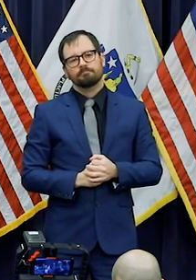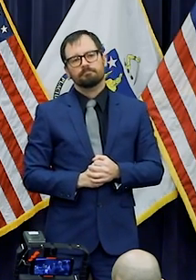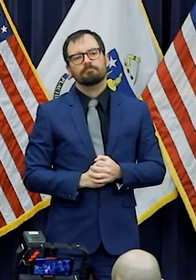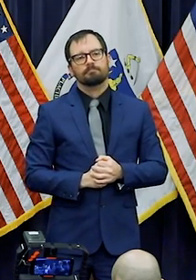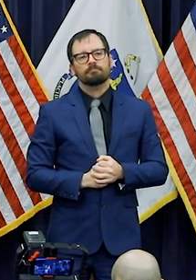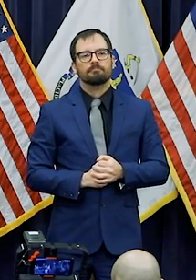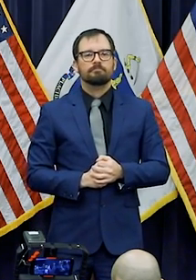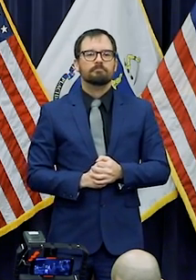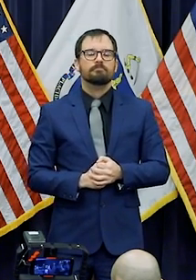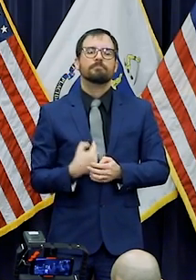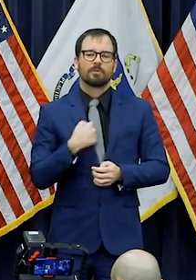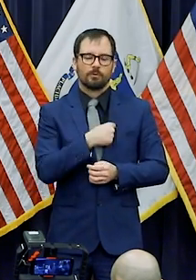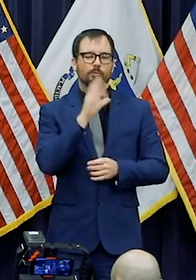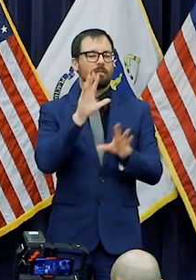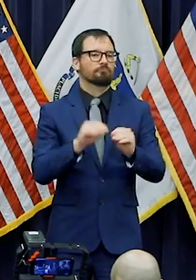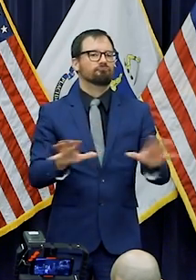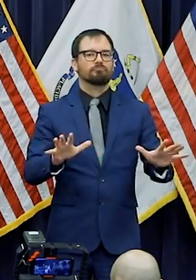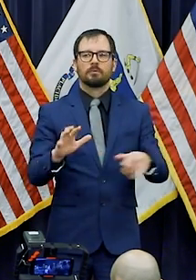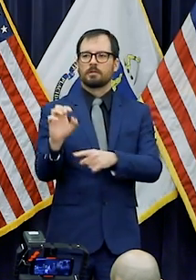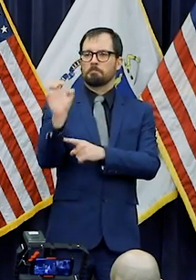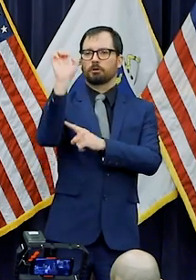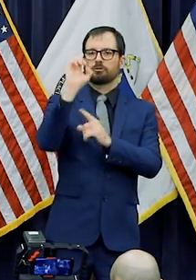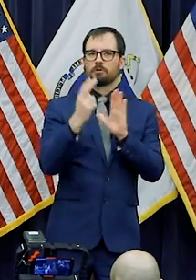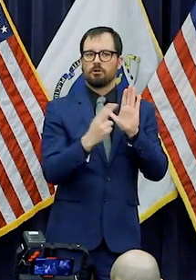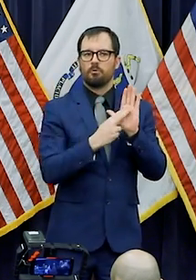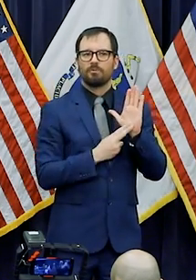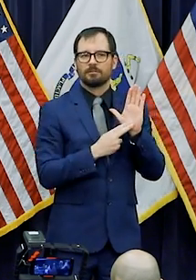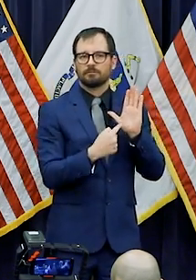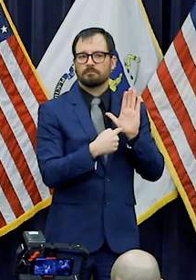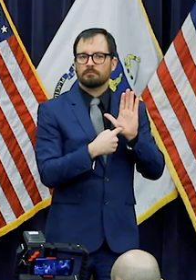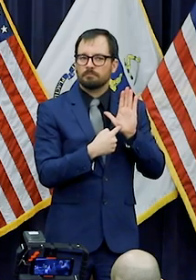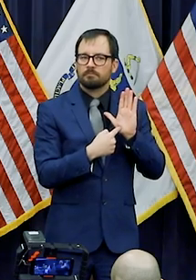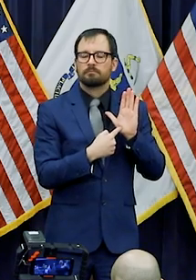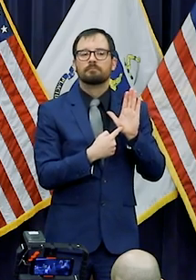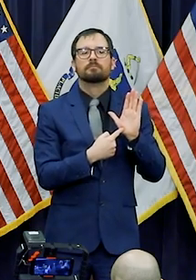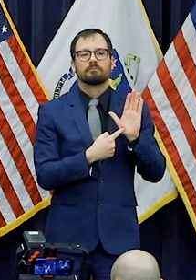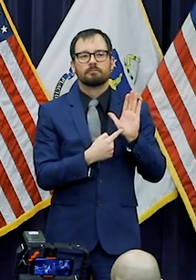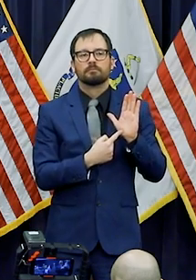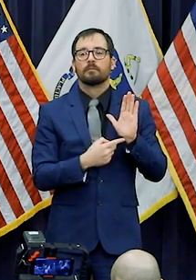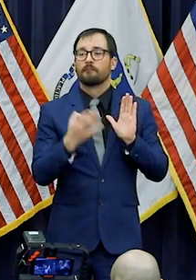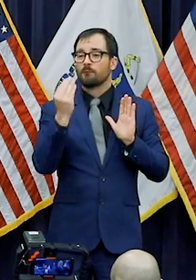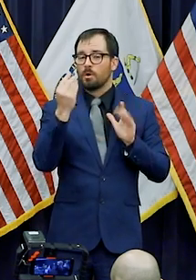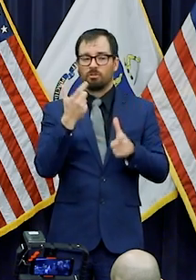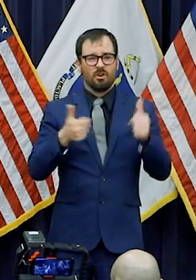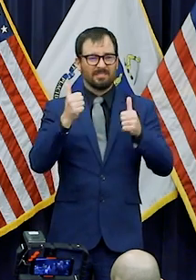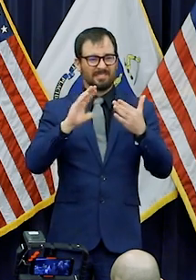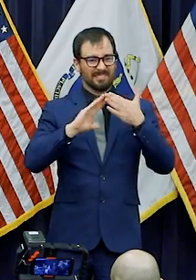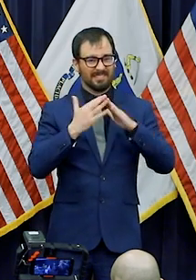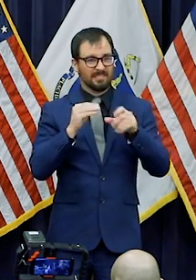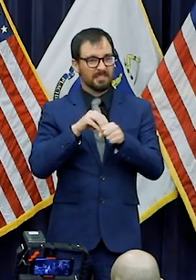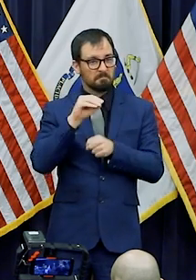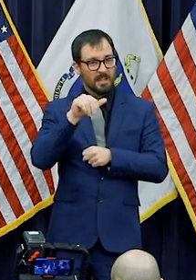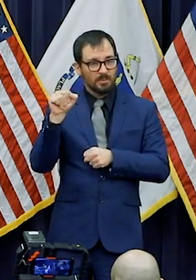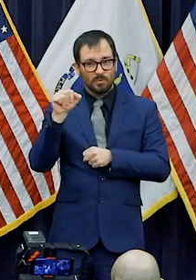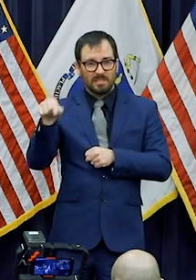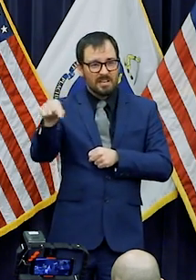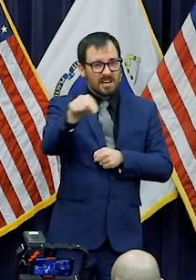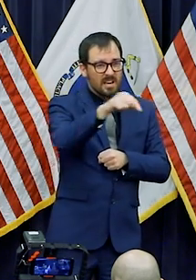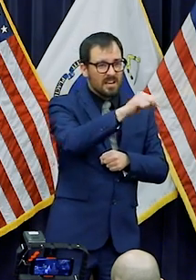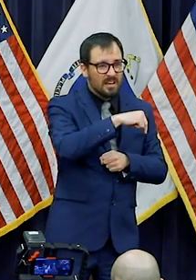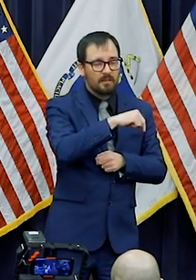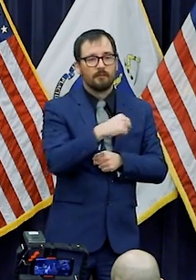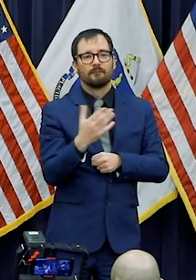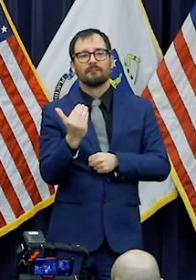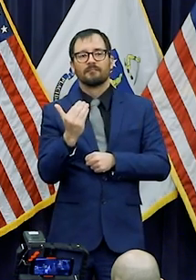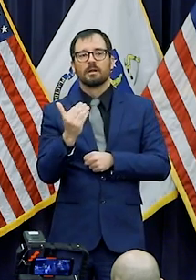today. To the 14 largest municipalities and the 15 Massachusetts public health districts. This represents